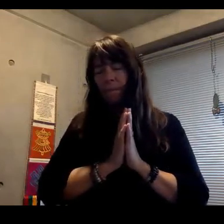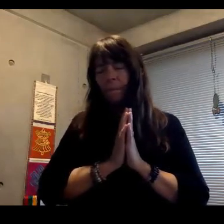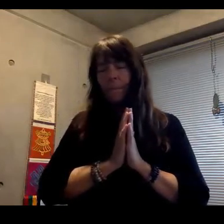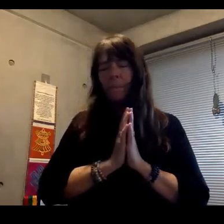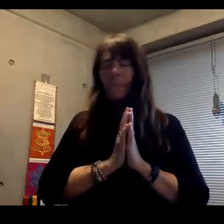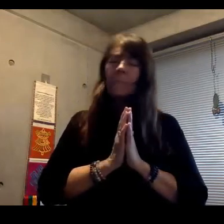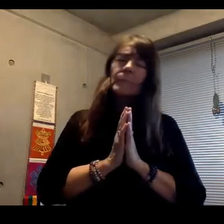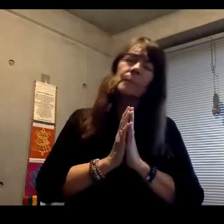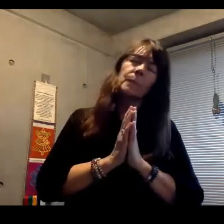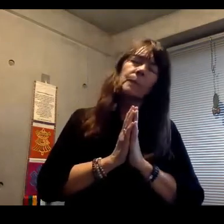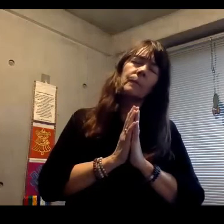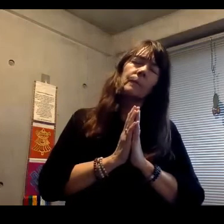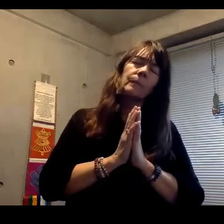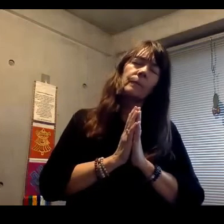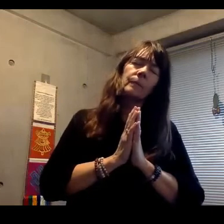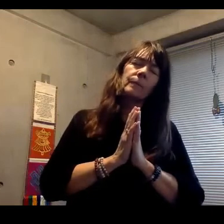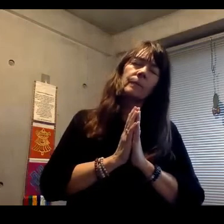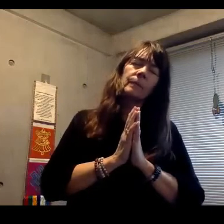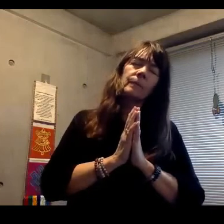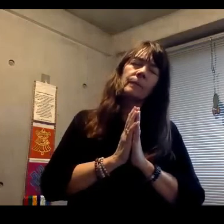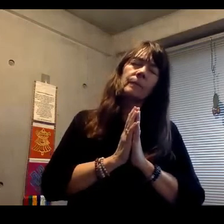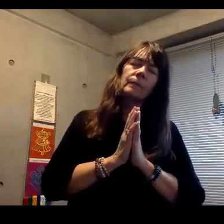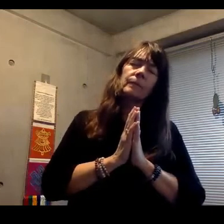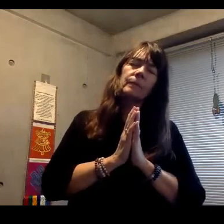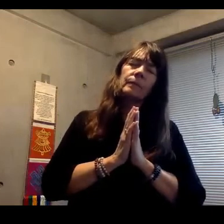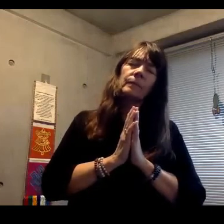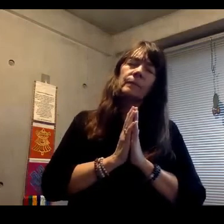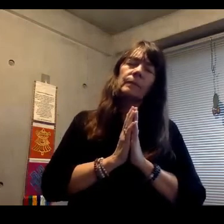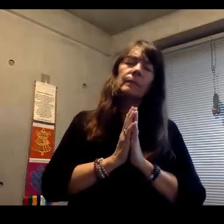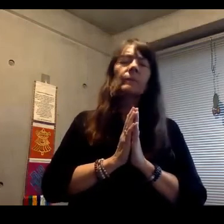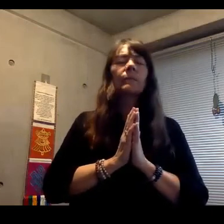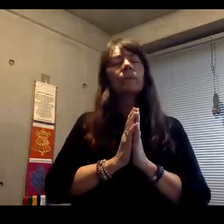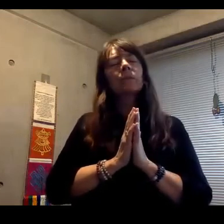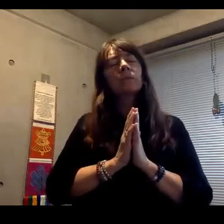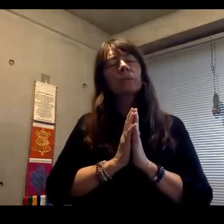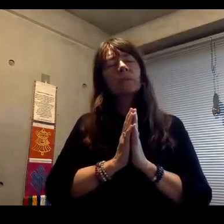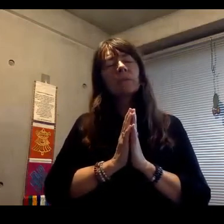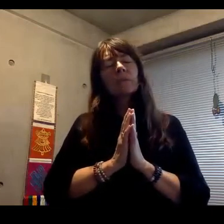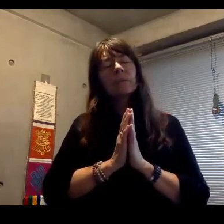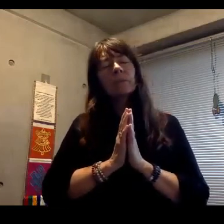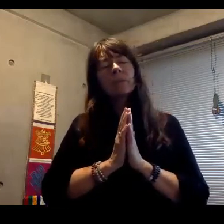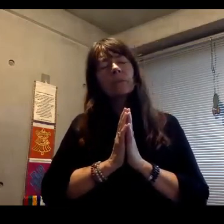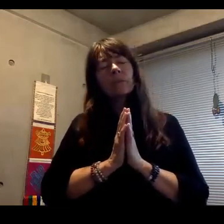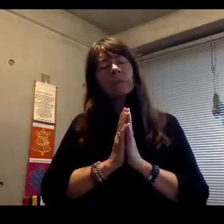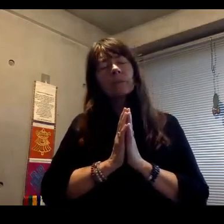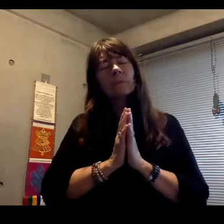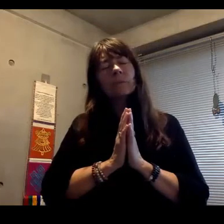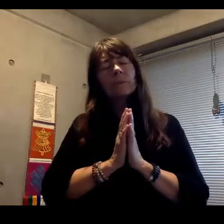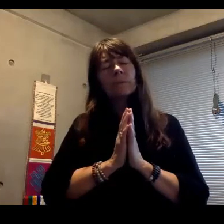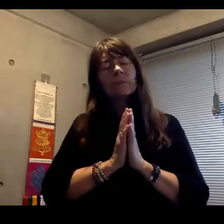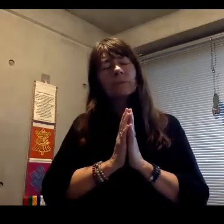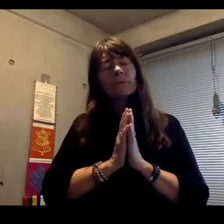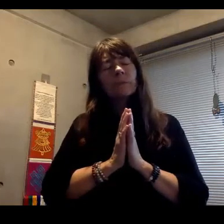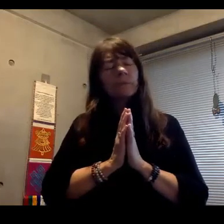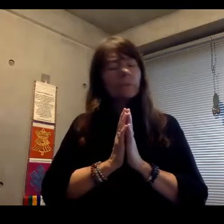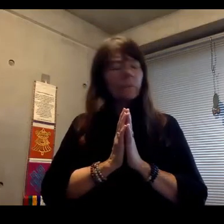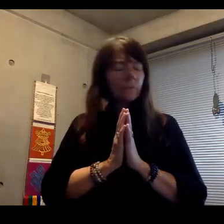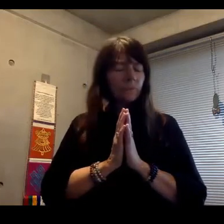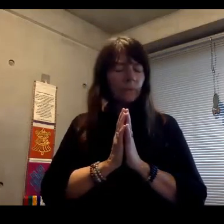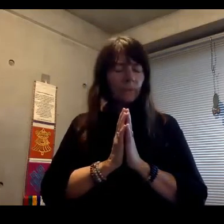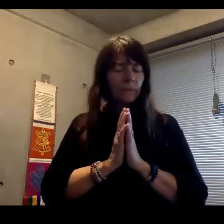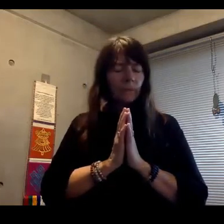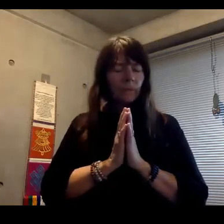relationship between a man or woman in marriage, or two men or two women. Now it's kind of more or less relevant, but I